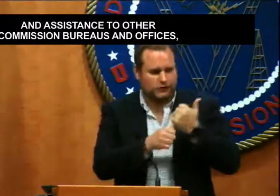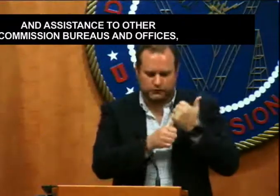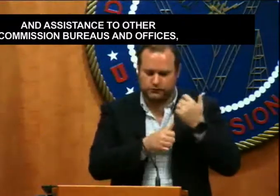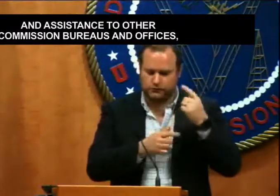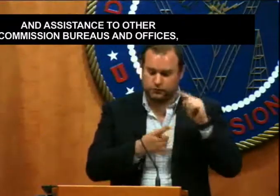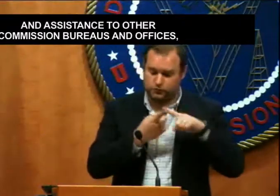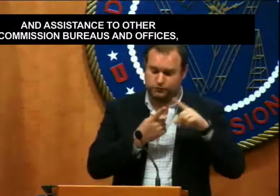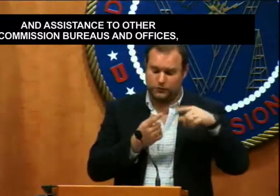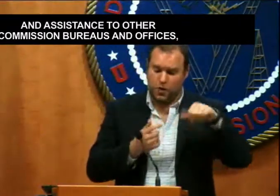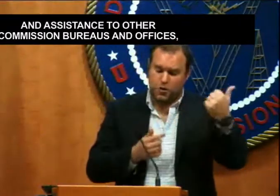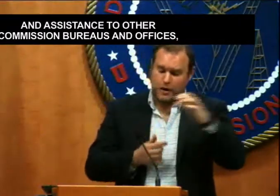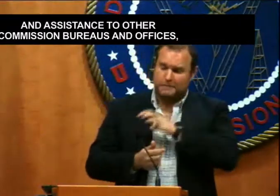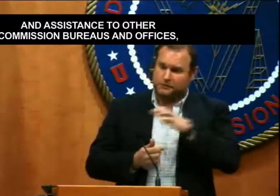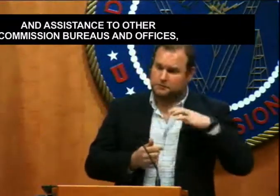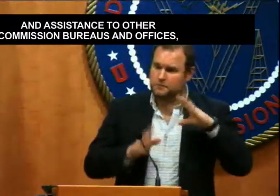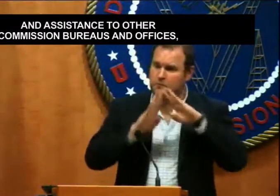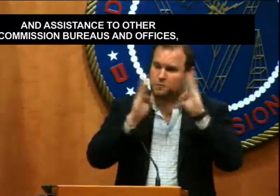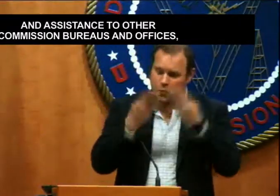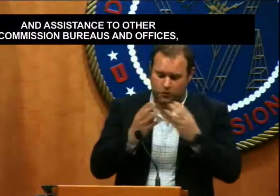assistance to other commission bureaus and